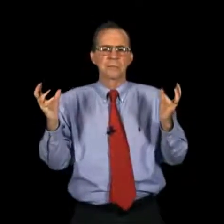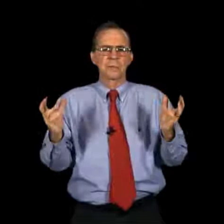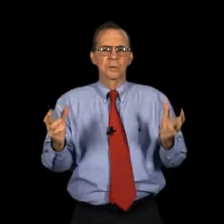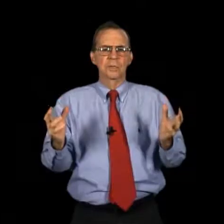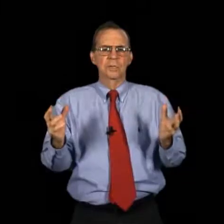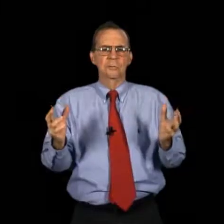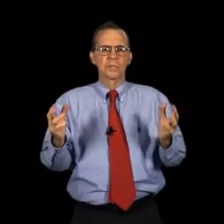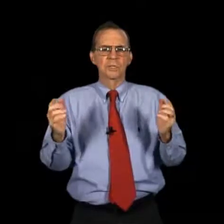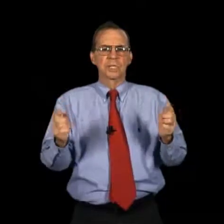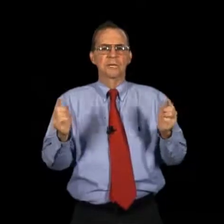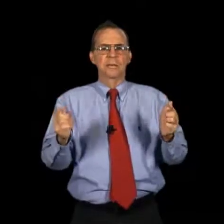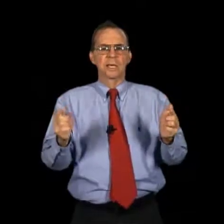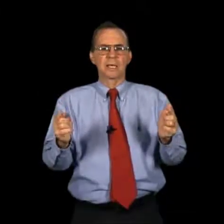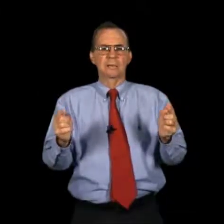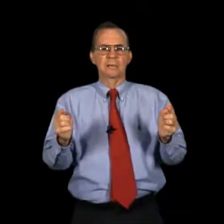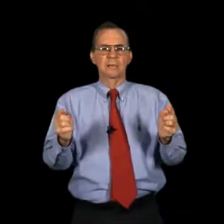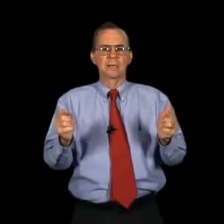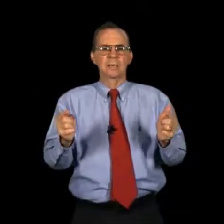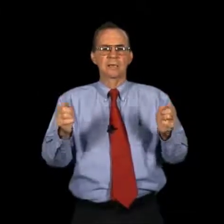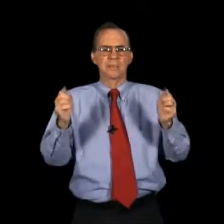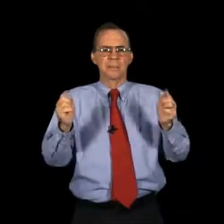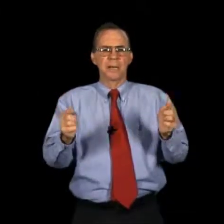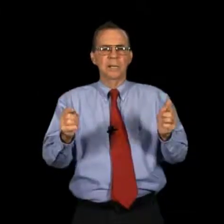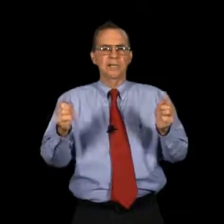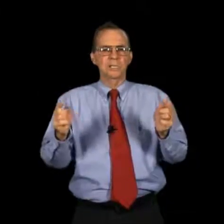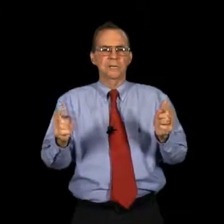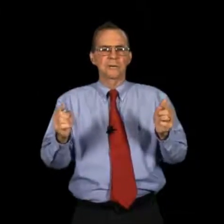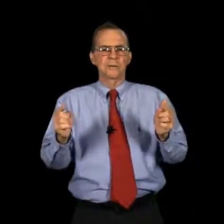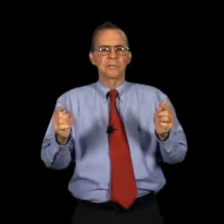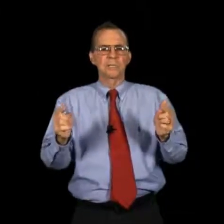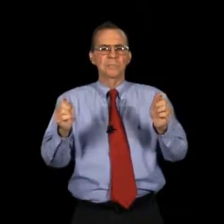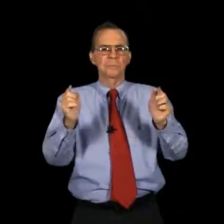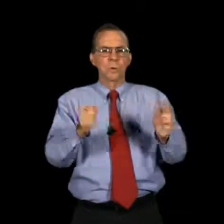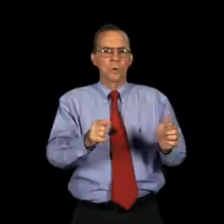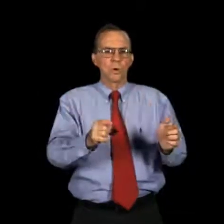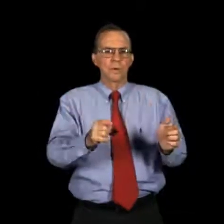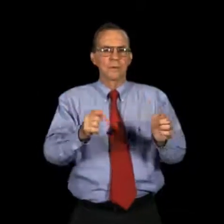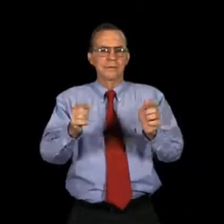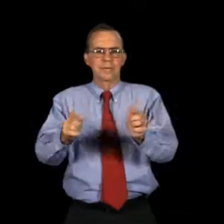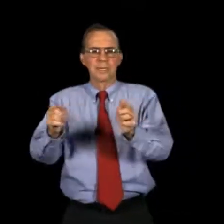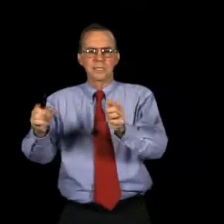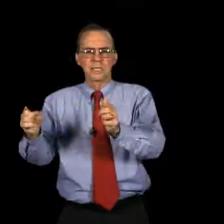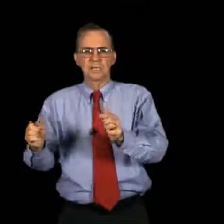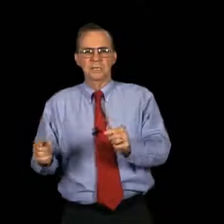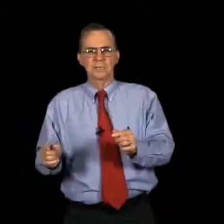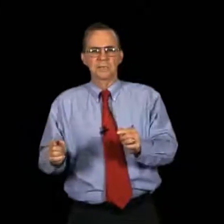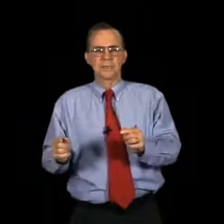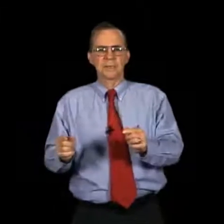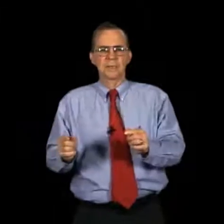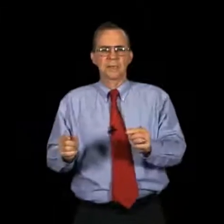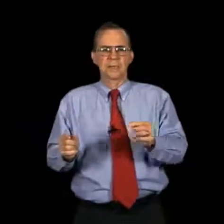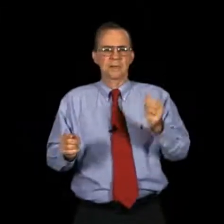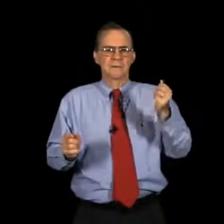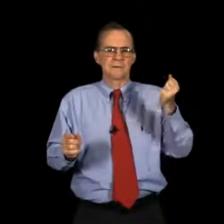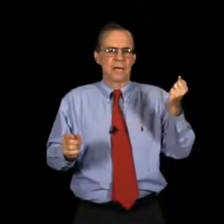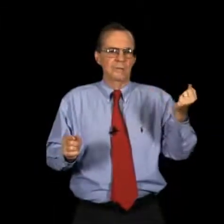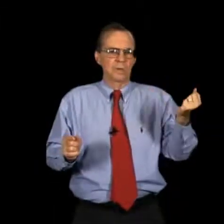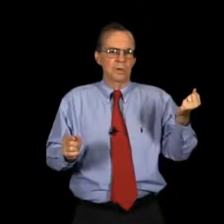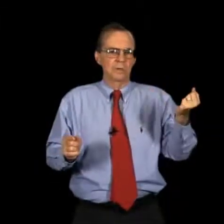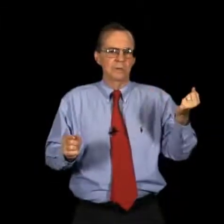the winner, you stay in the hand. The pot is offering us more than the odds against. 5 to 1